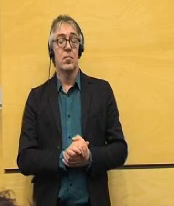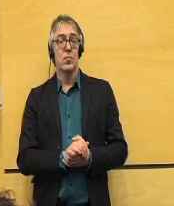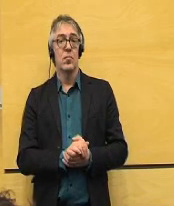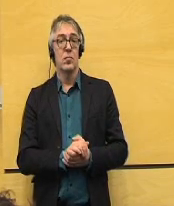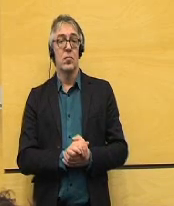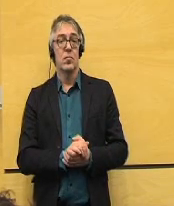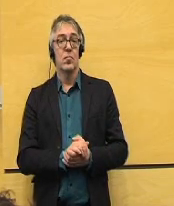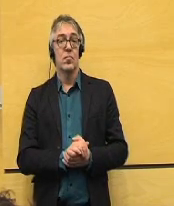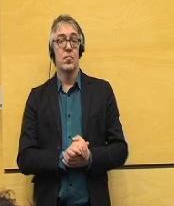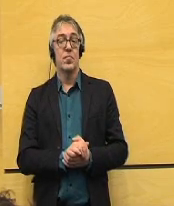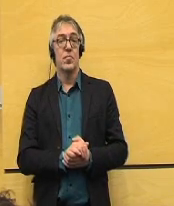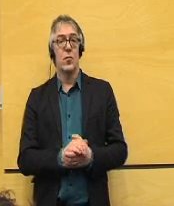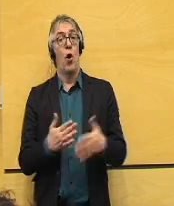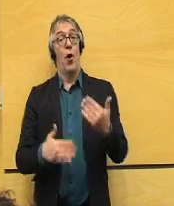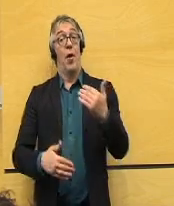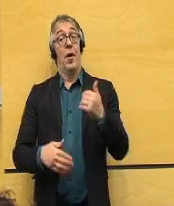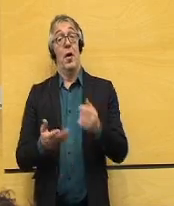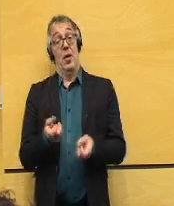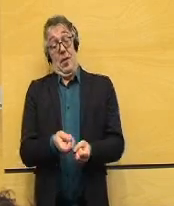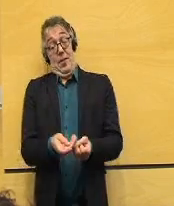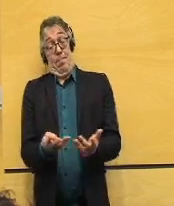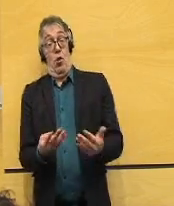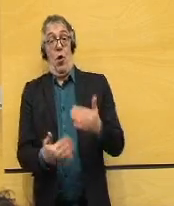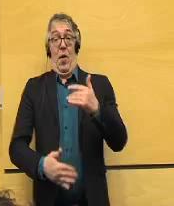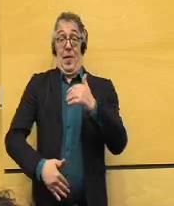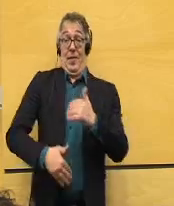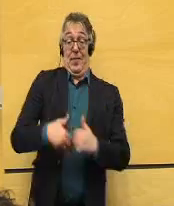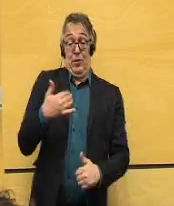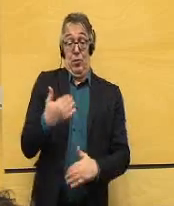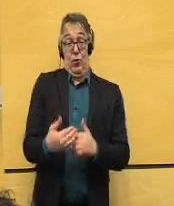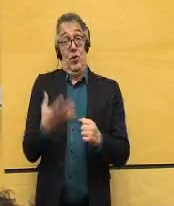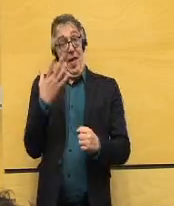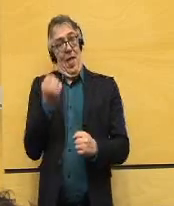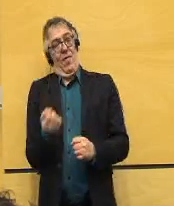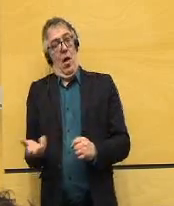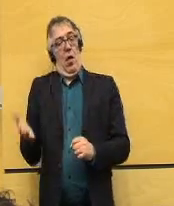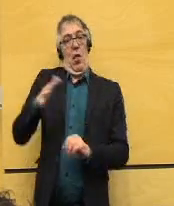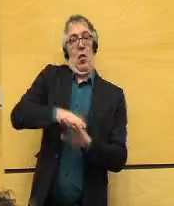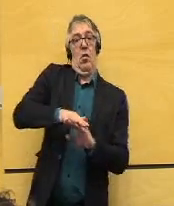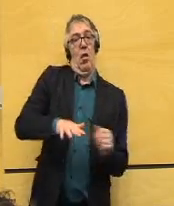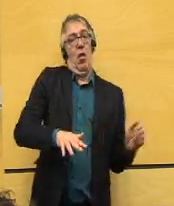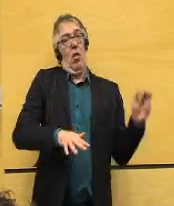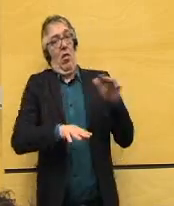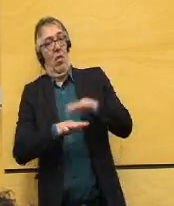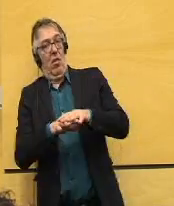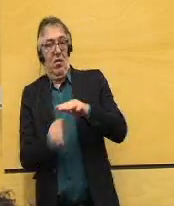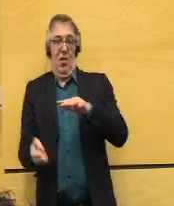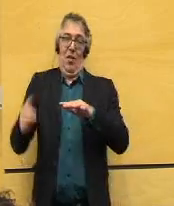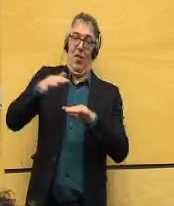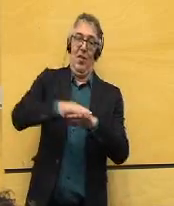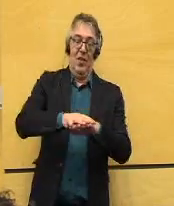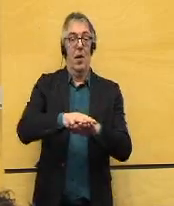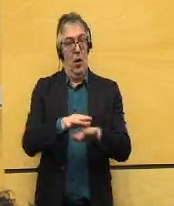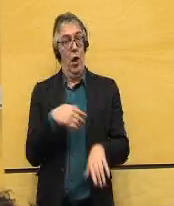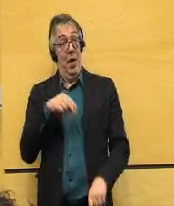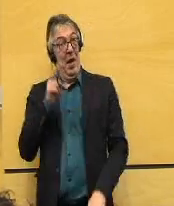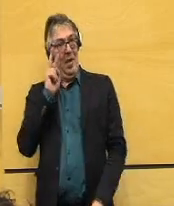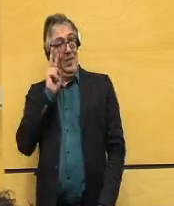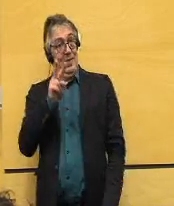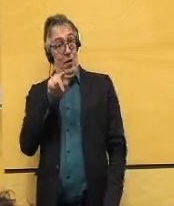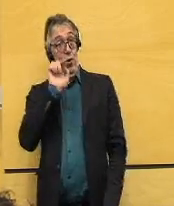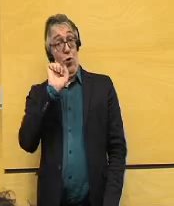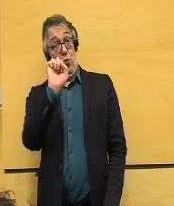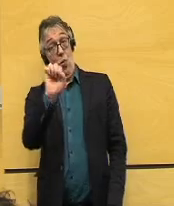intersectoral nature of disabilities. I have seen many recommendations from our national human rights institution. I would like to